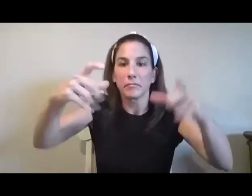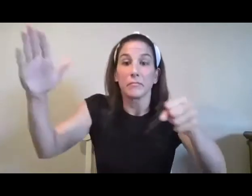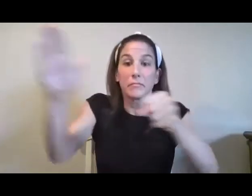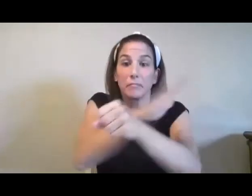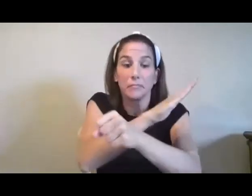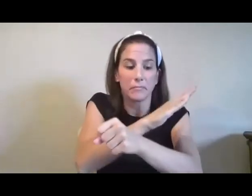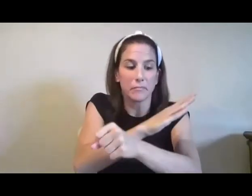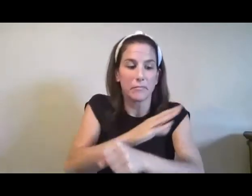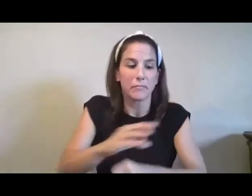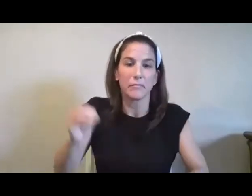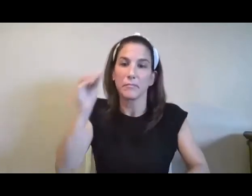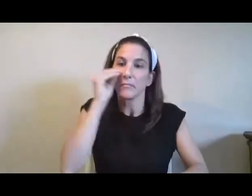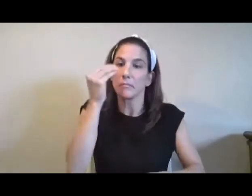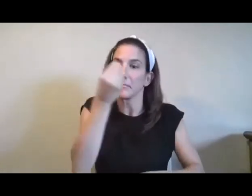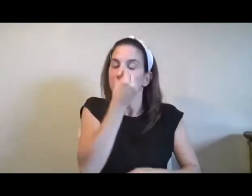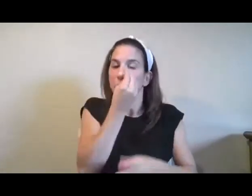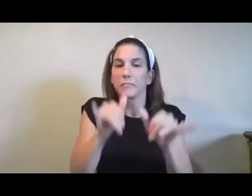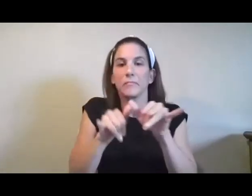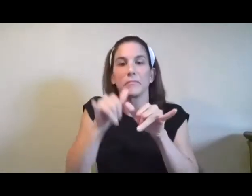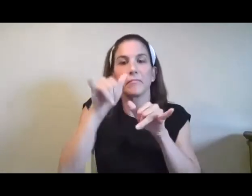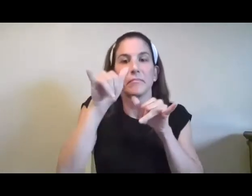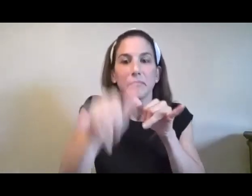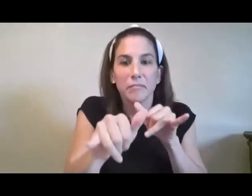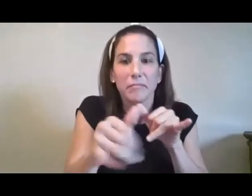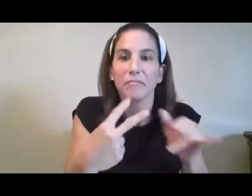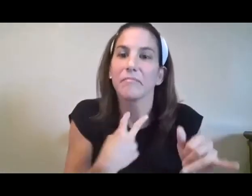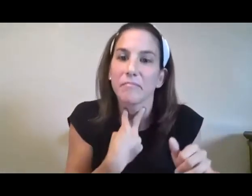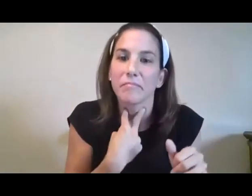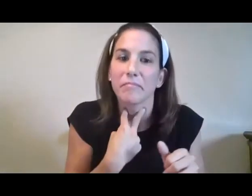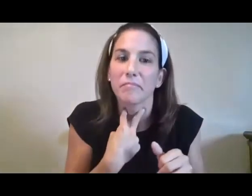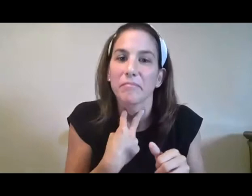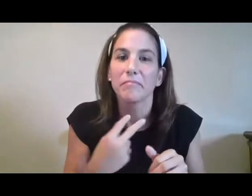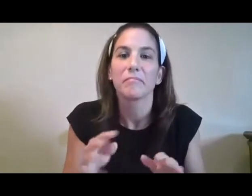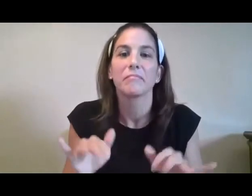The blooms stood still.